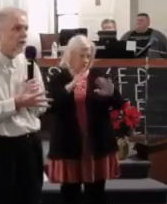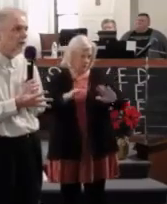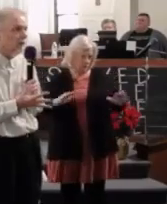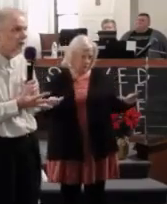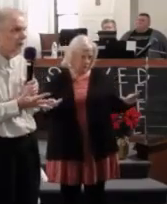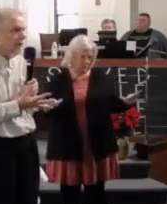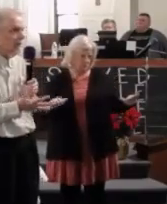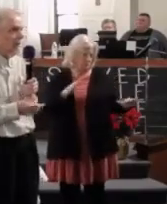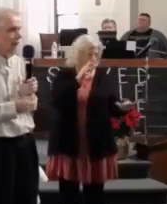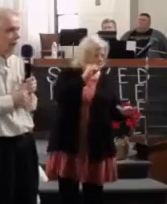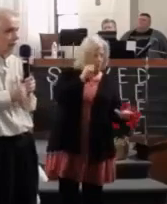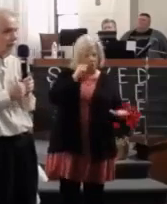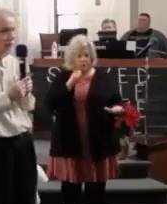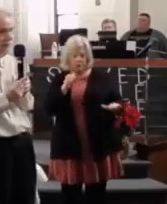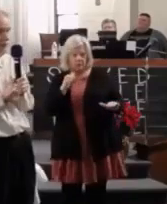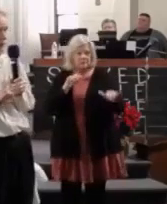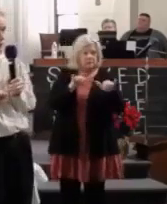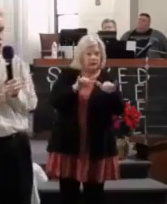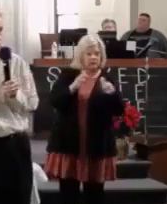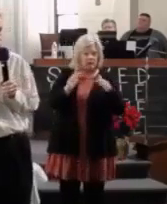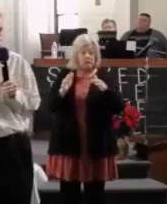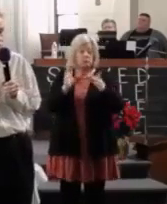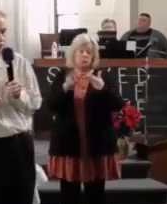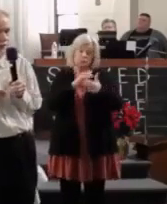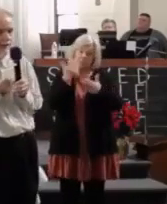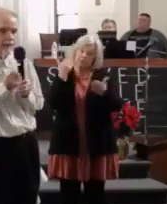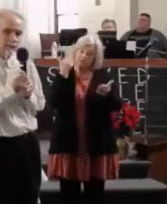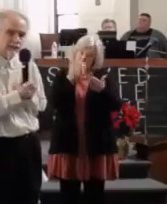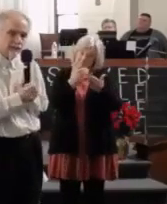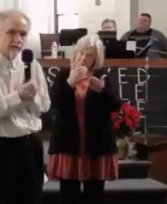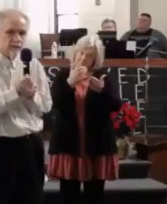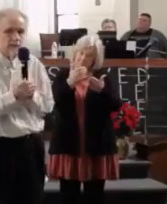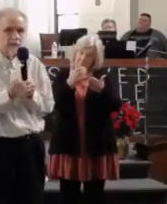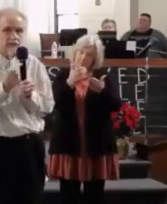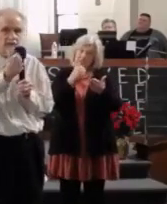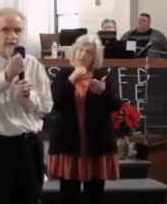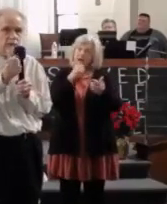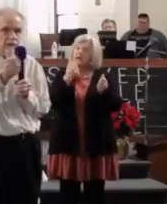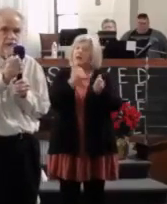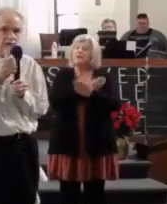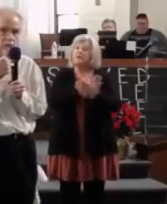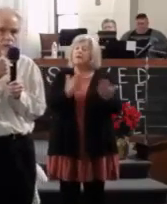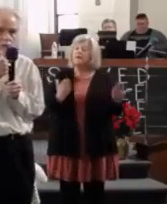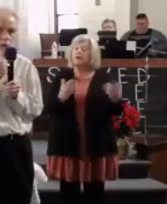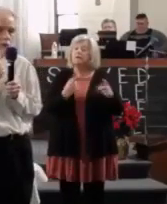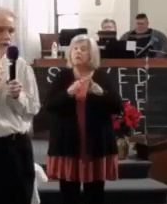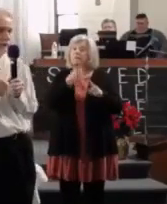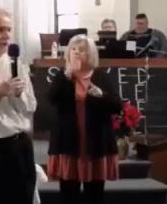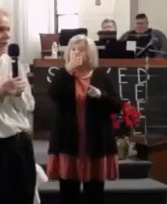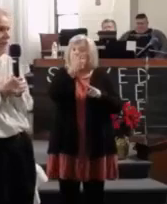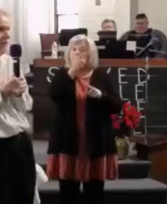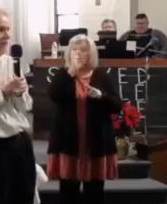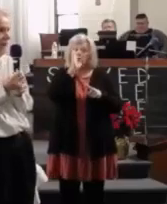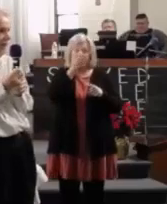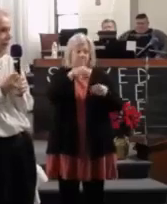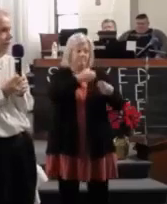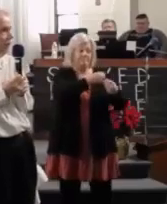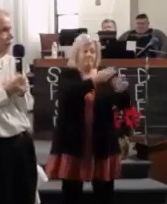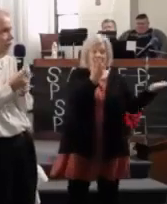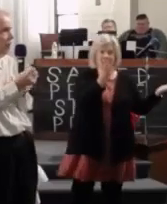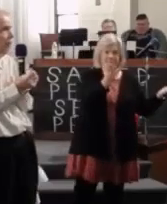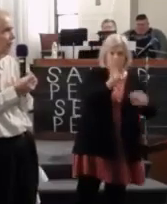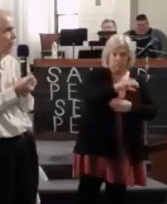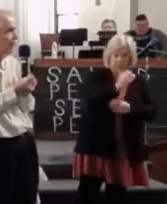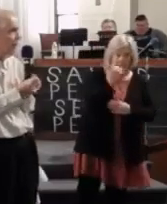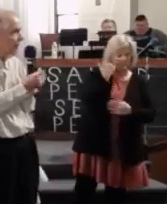a girl. Now, Christmas is getting close. Not everything that they receive through these will go at Christmas. If they have leftovers,